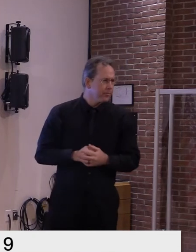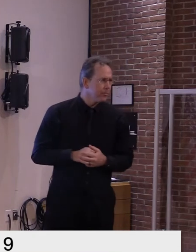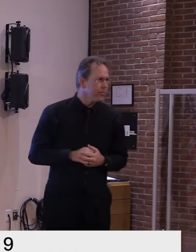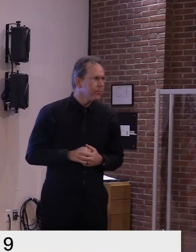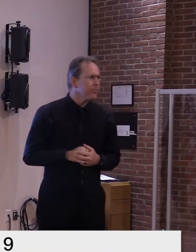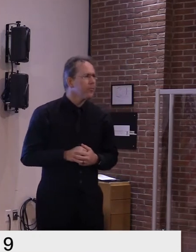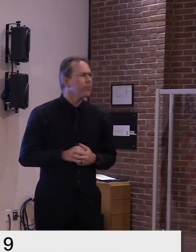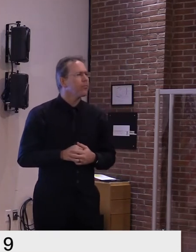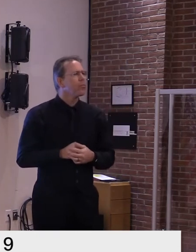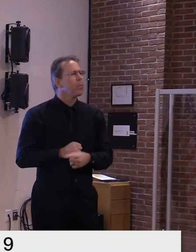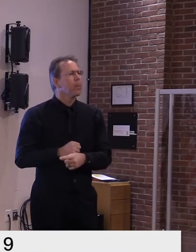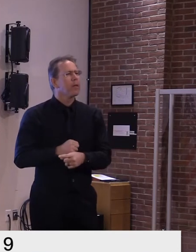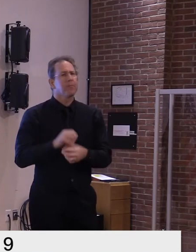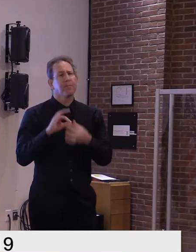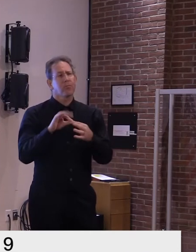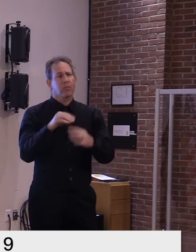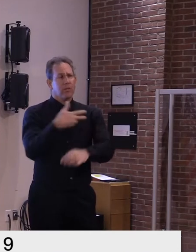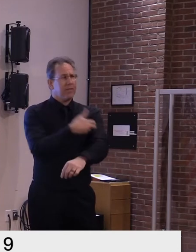have